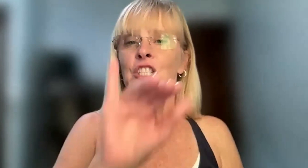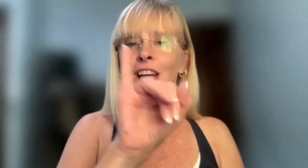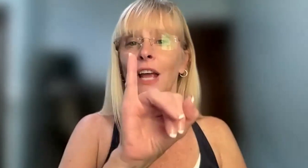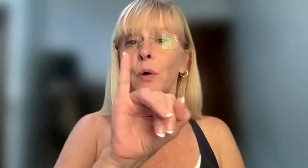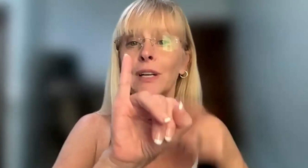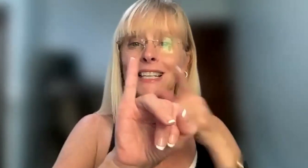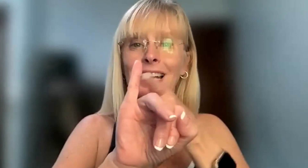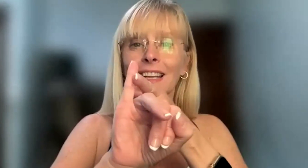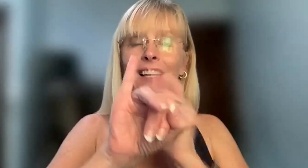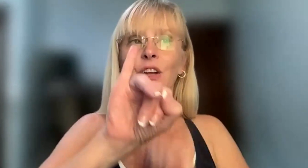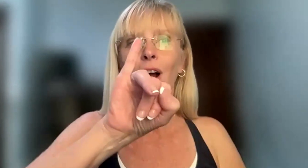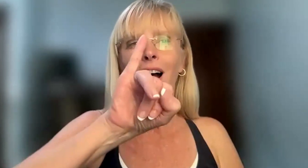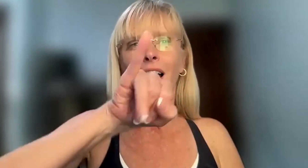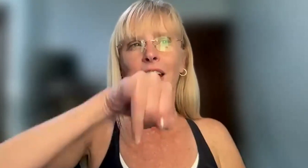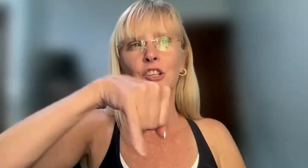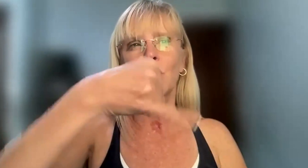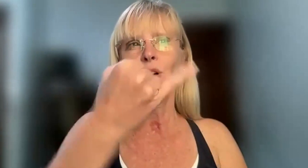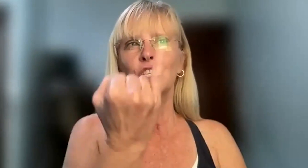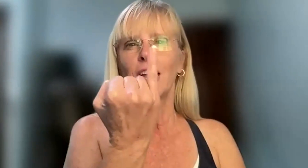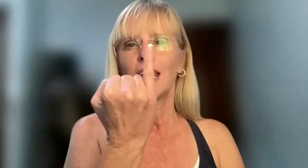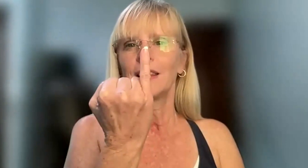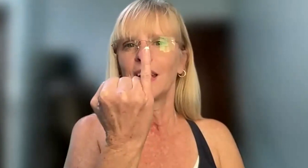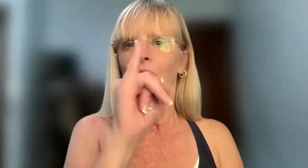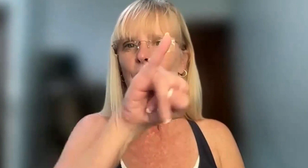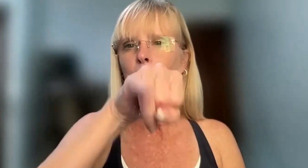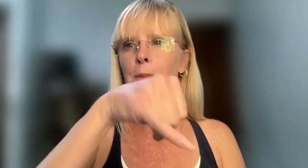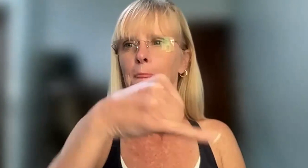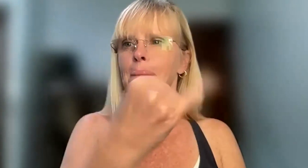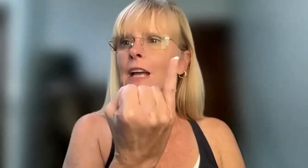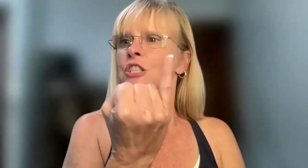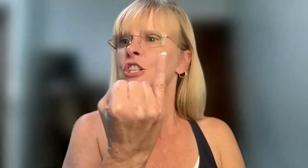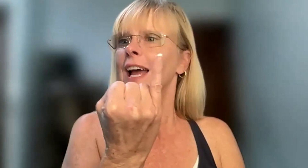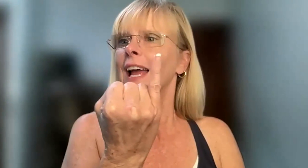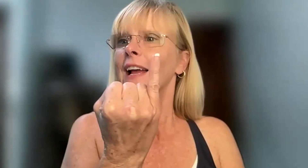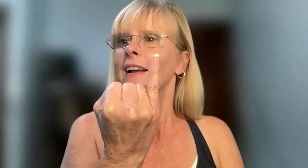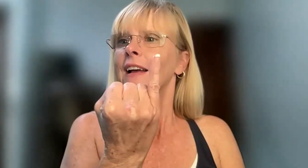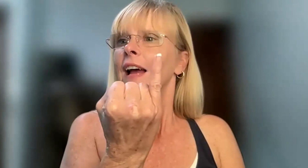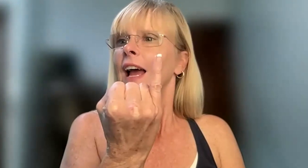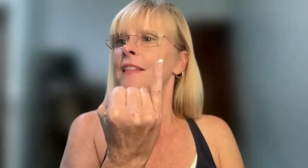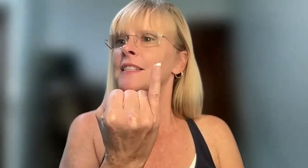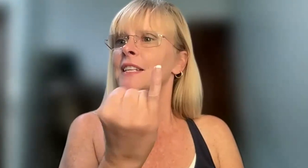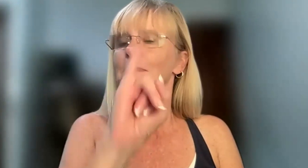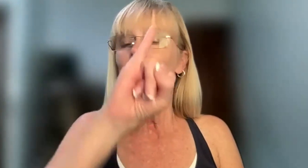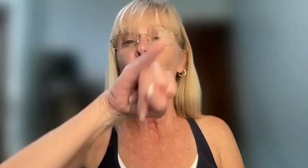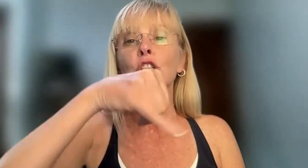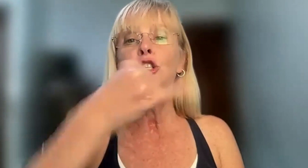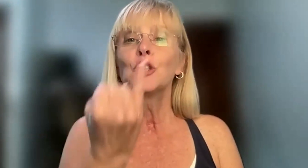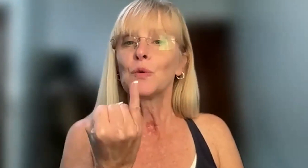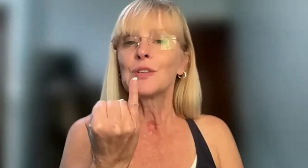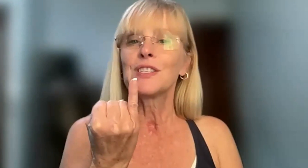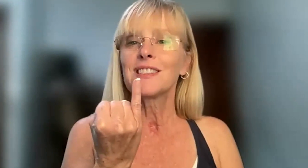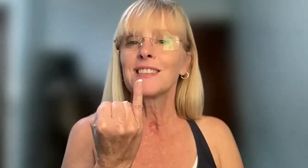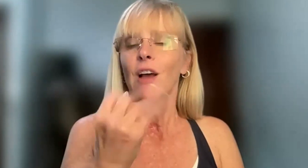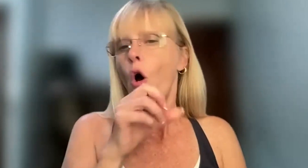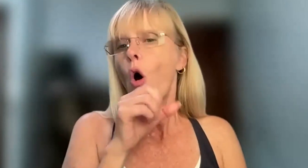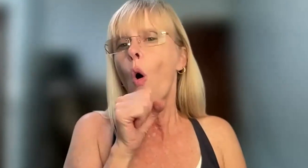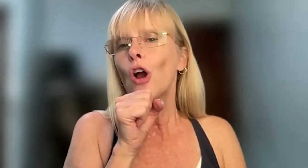J, we're going to take that letter I and draw a J in the air. J. And this can be for juice,